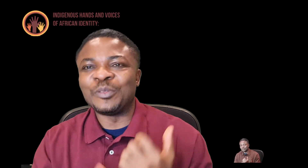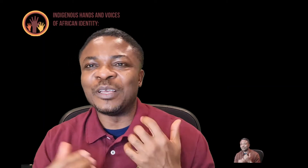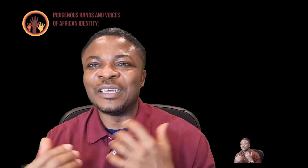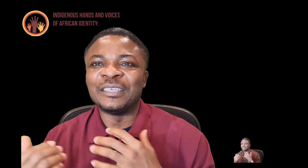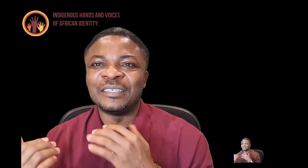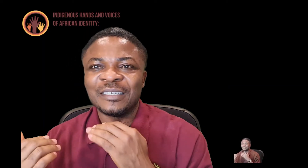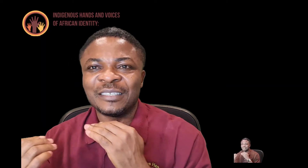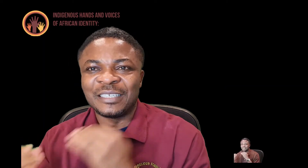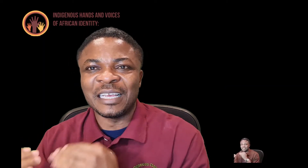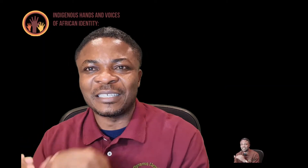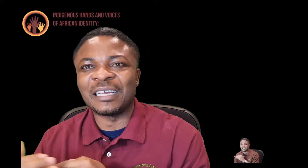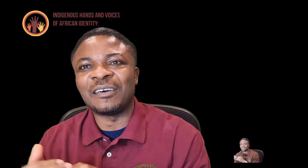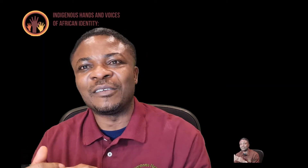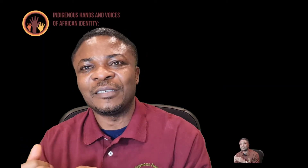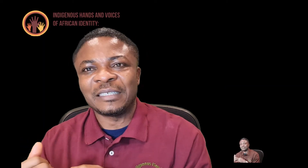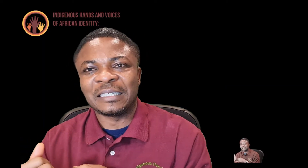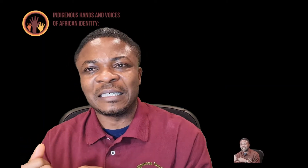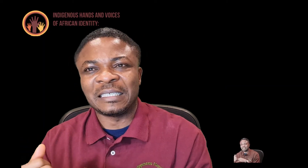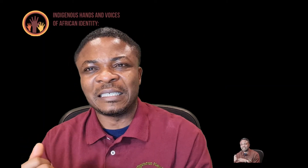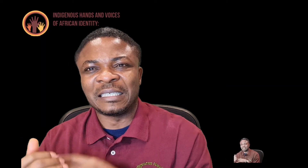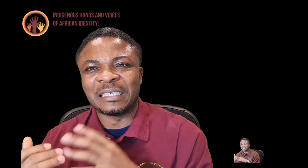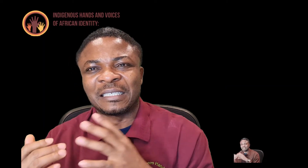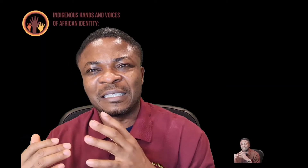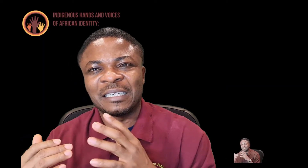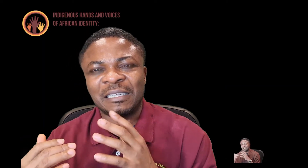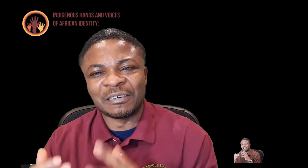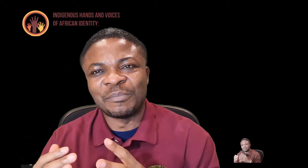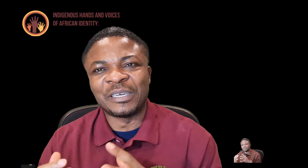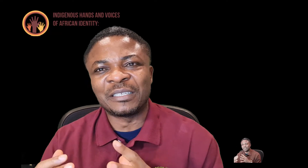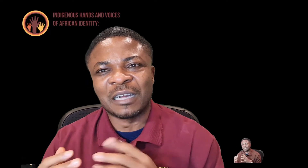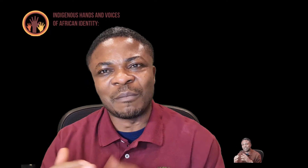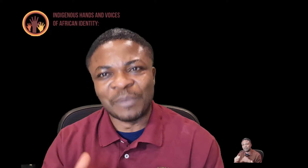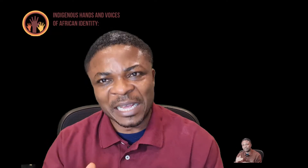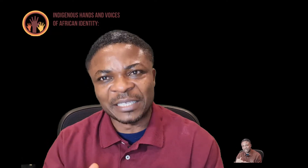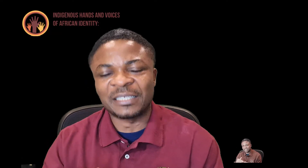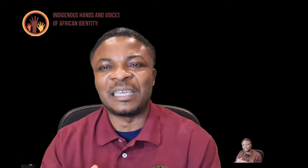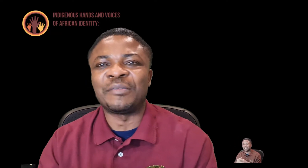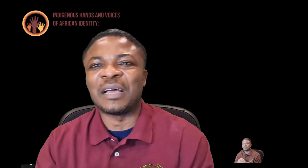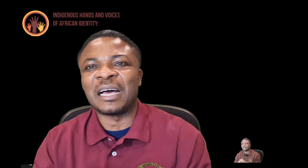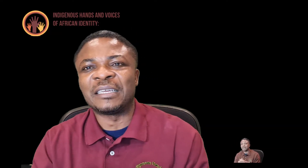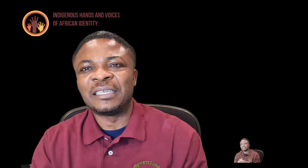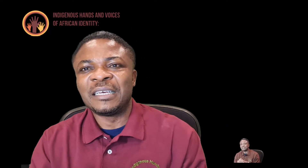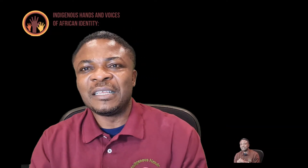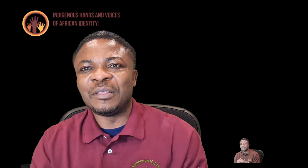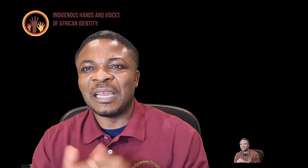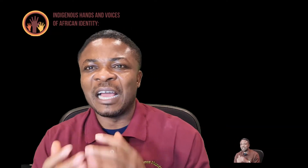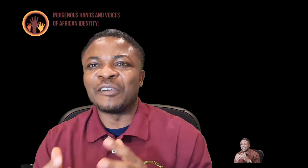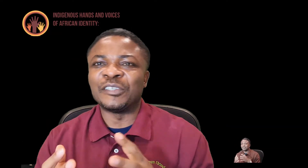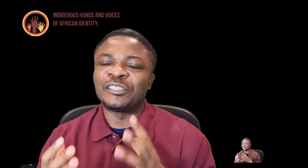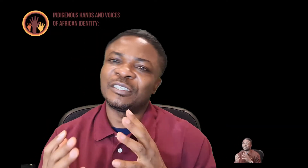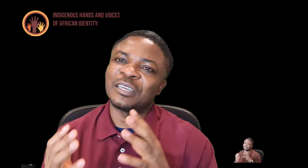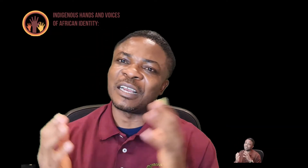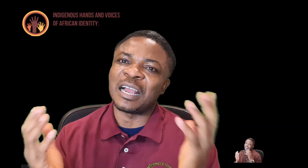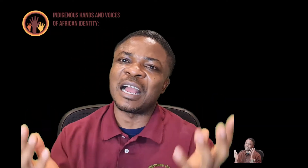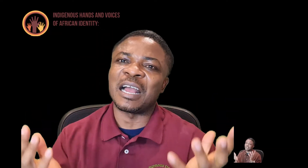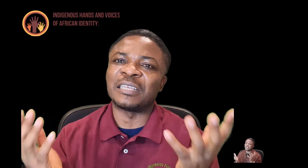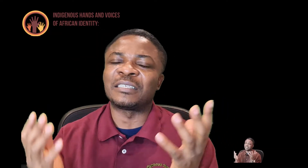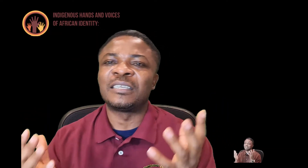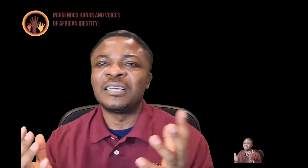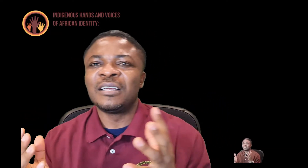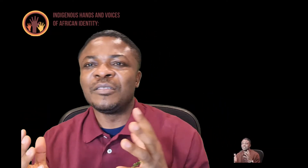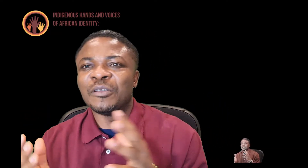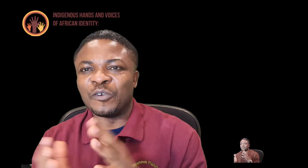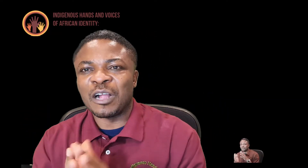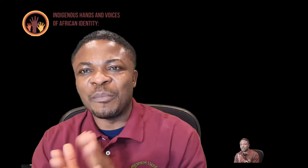so the ZSL is a little bit complex in that the language